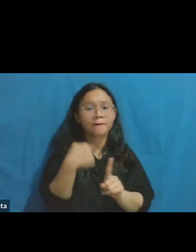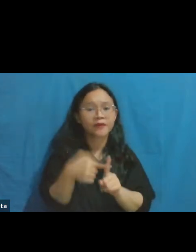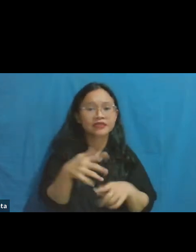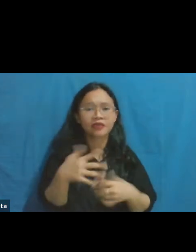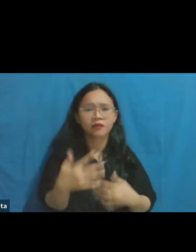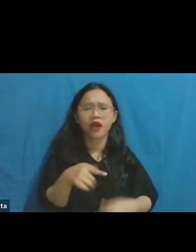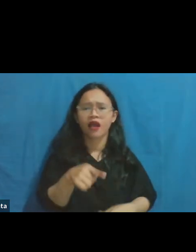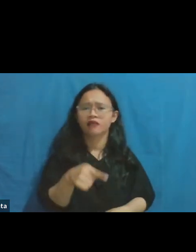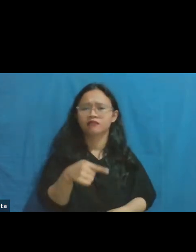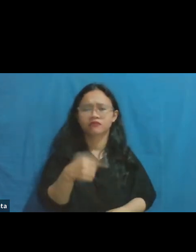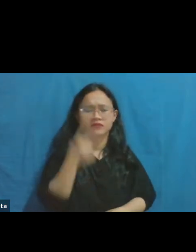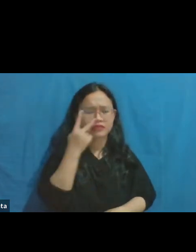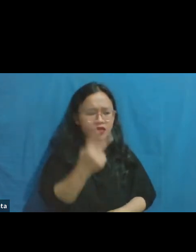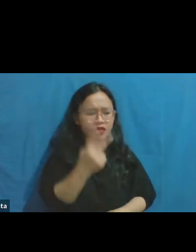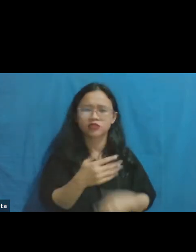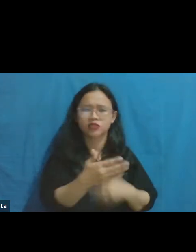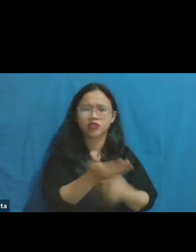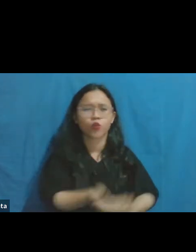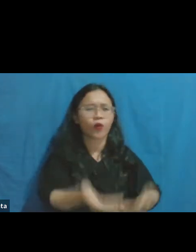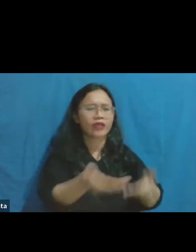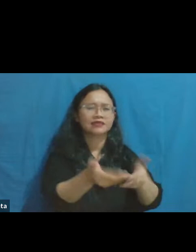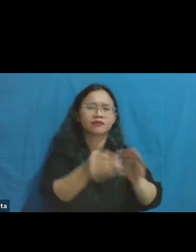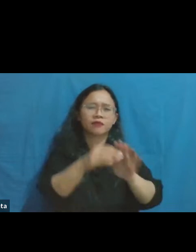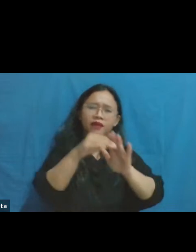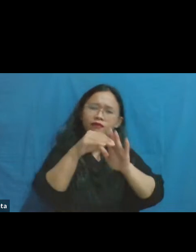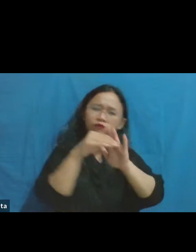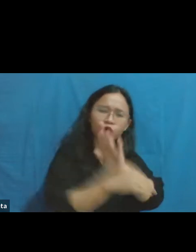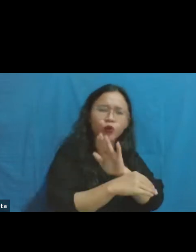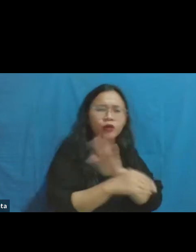uprising related to the